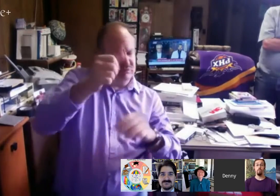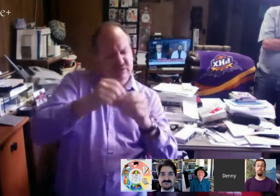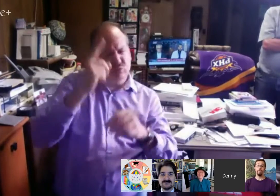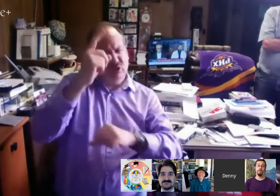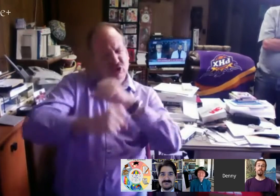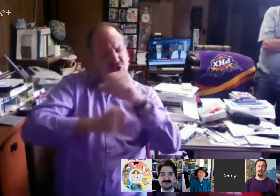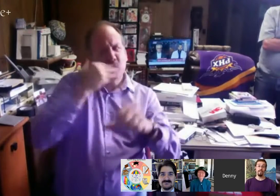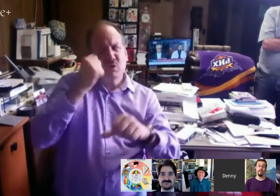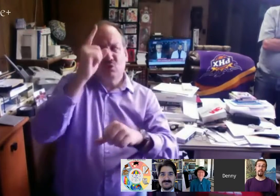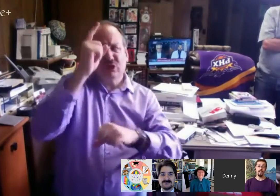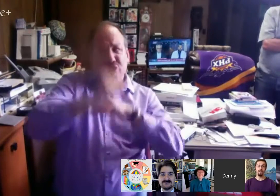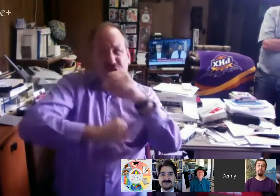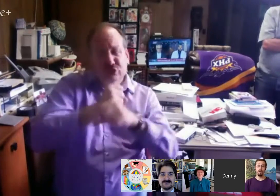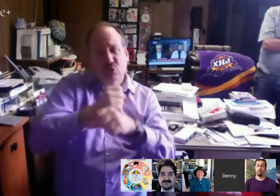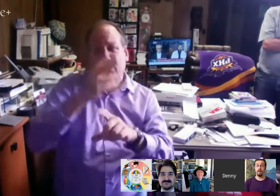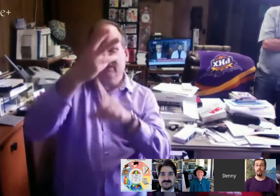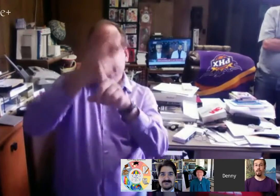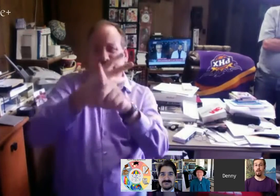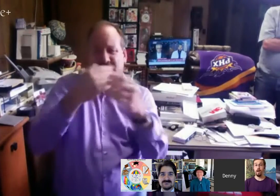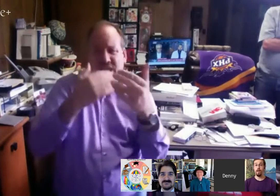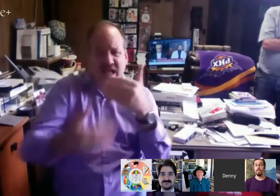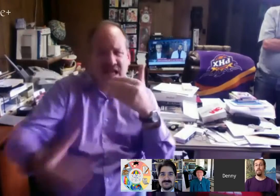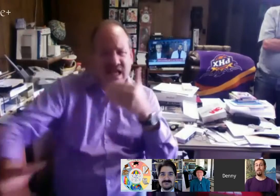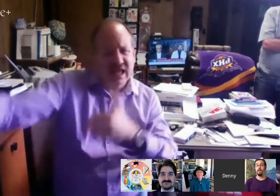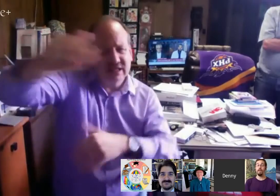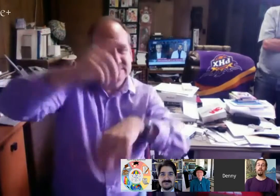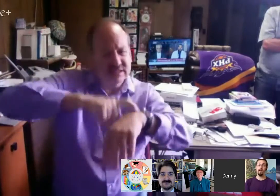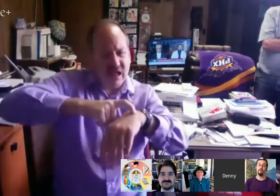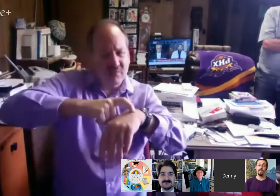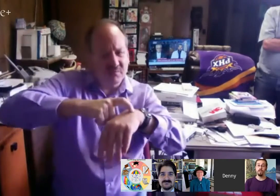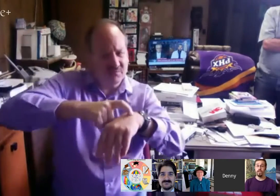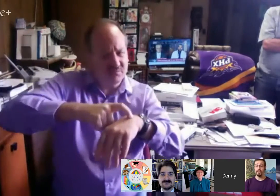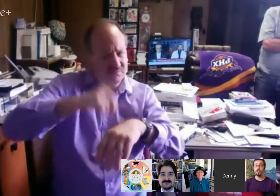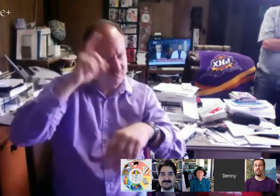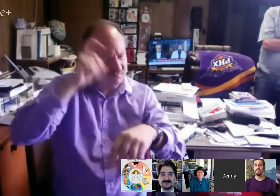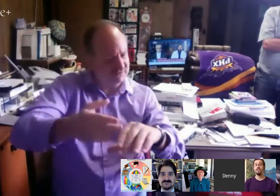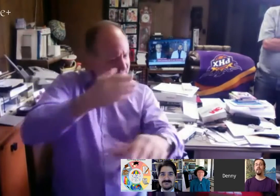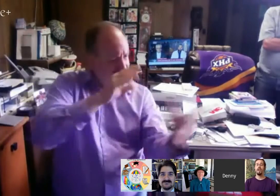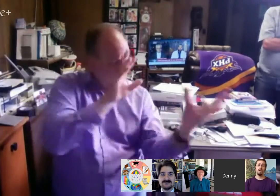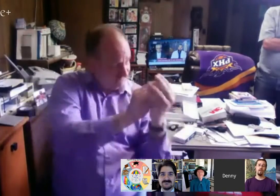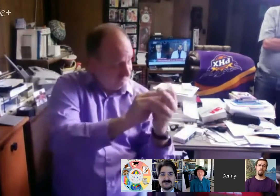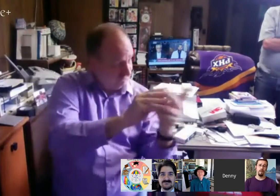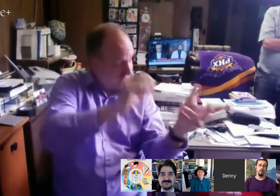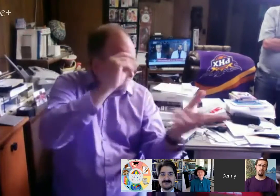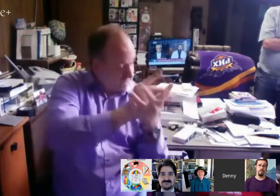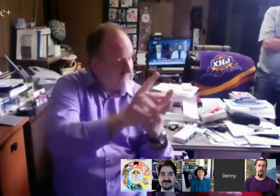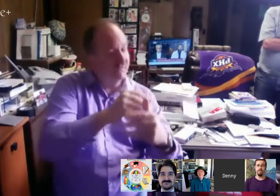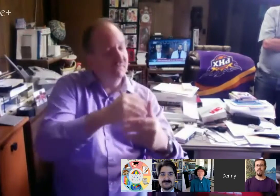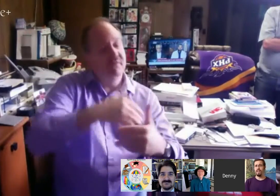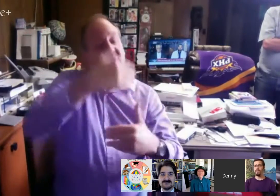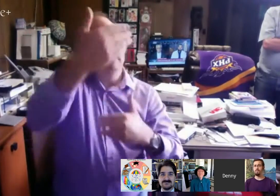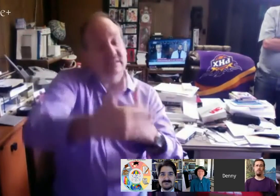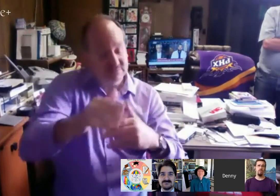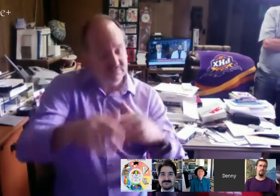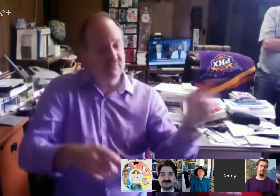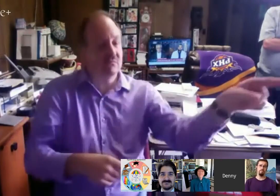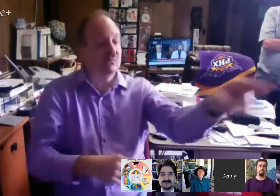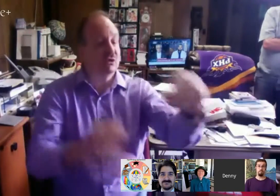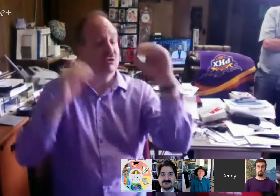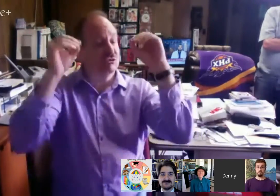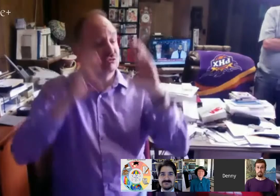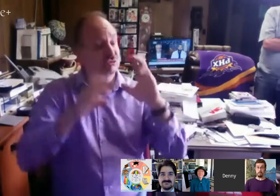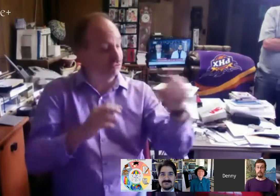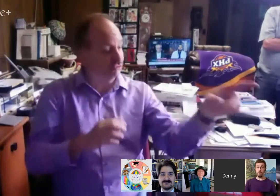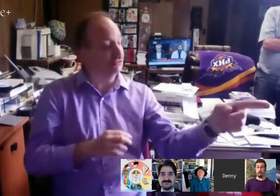Oh, but first you have to meet with the administration and all the people involved, and you have to meet with